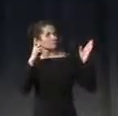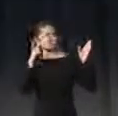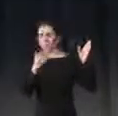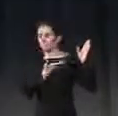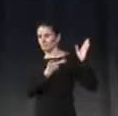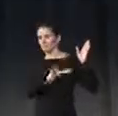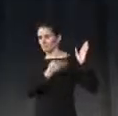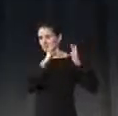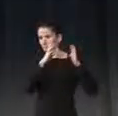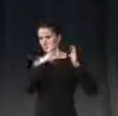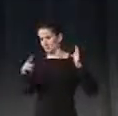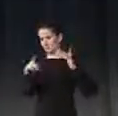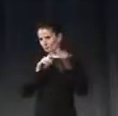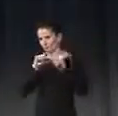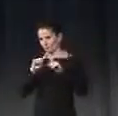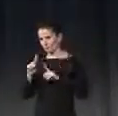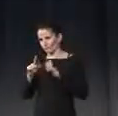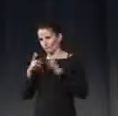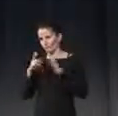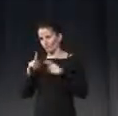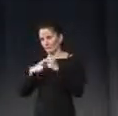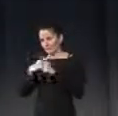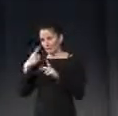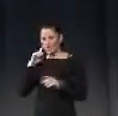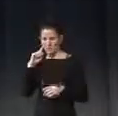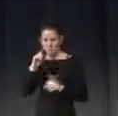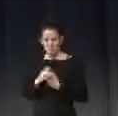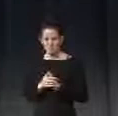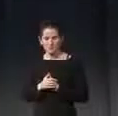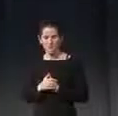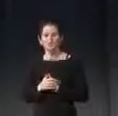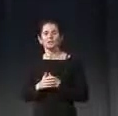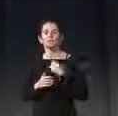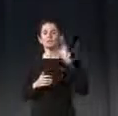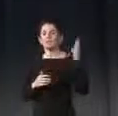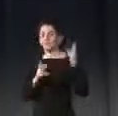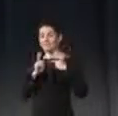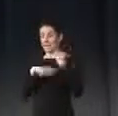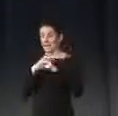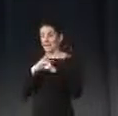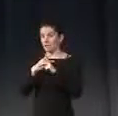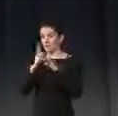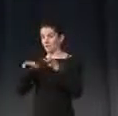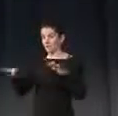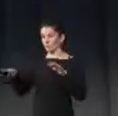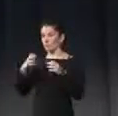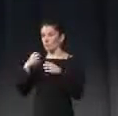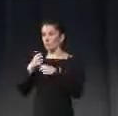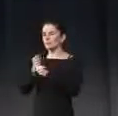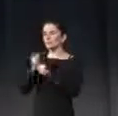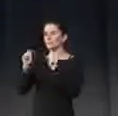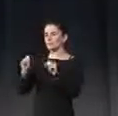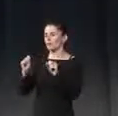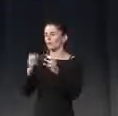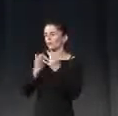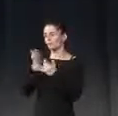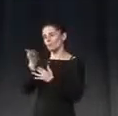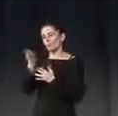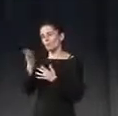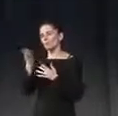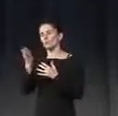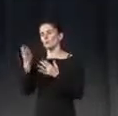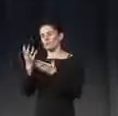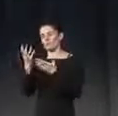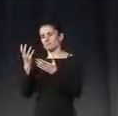amplitudes. This type of modulation was also made possible initially through the exploitation of resonance. In the